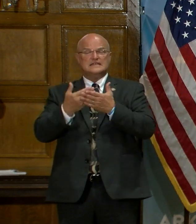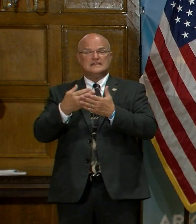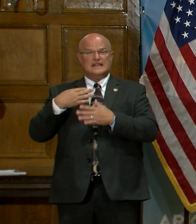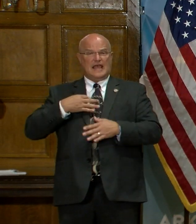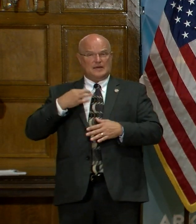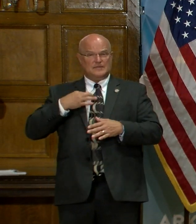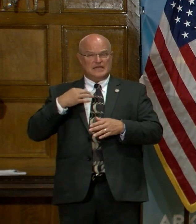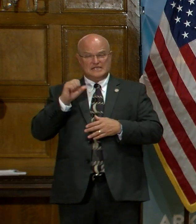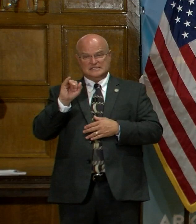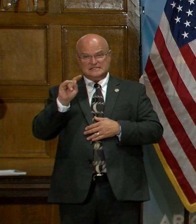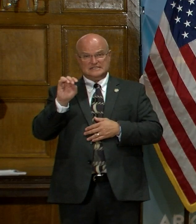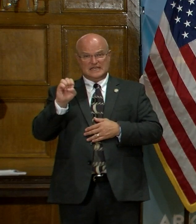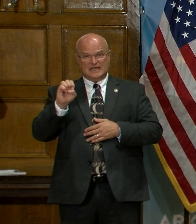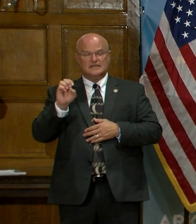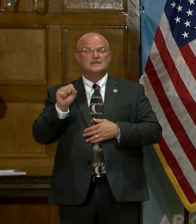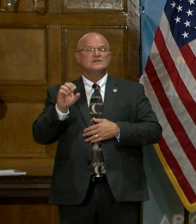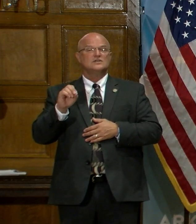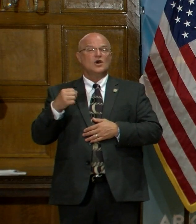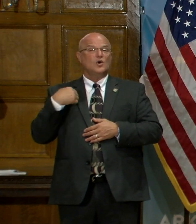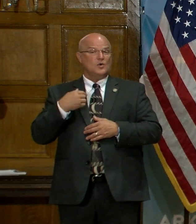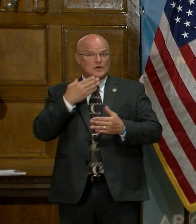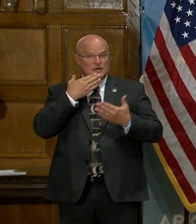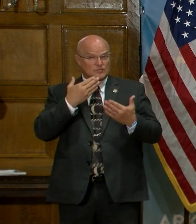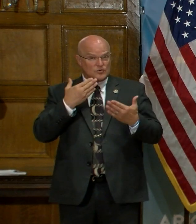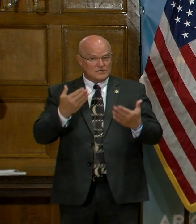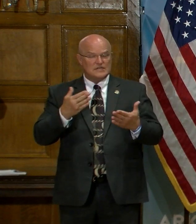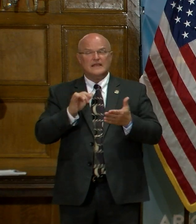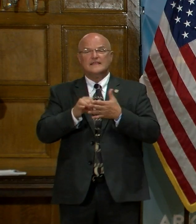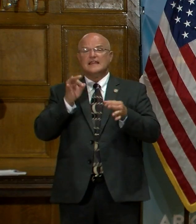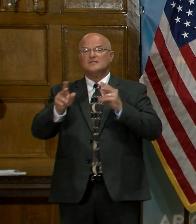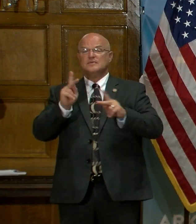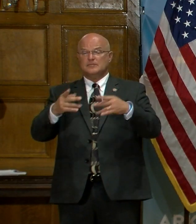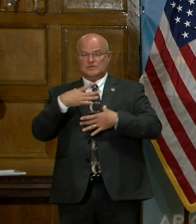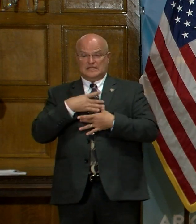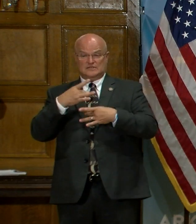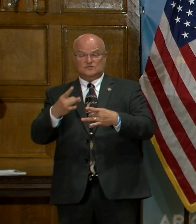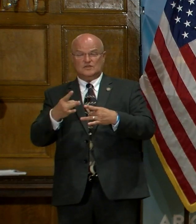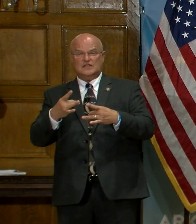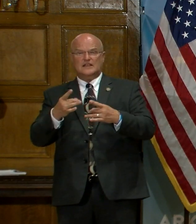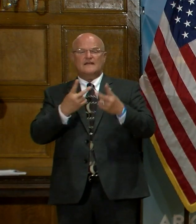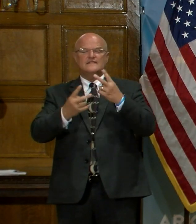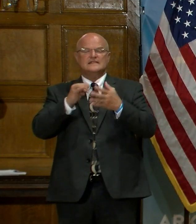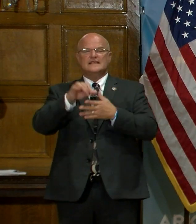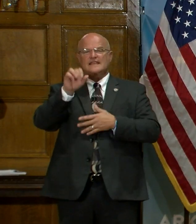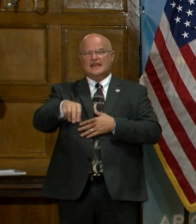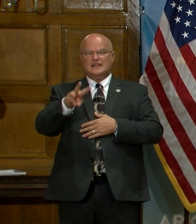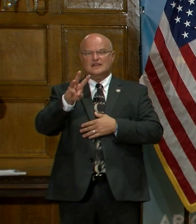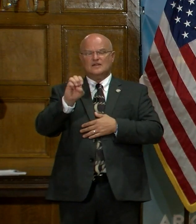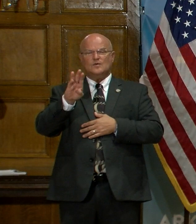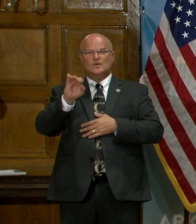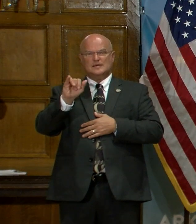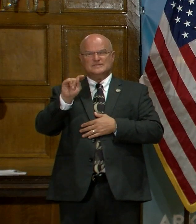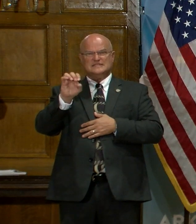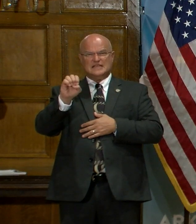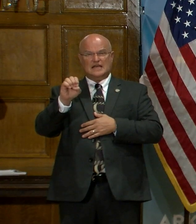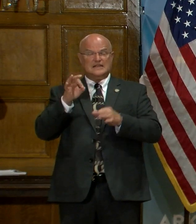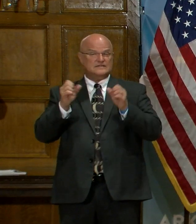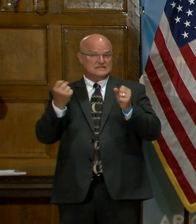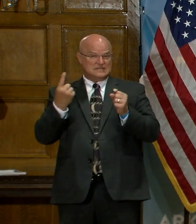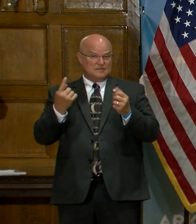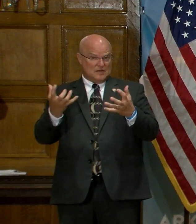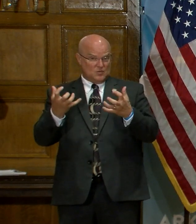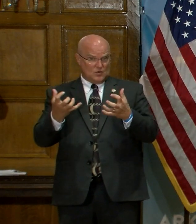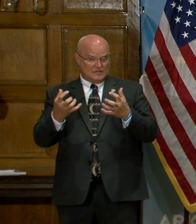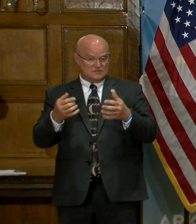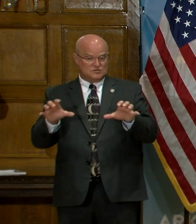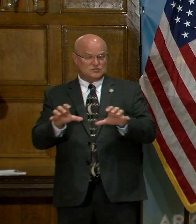the application site. So we would appreciate that if folks are interested, that they visit that site and see if it's something they'd